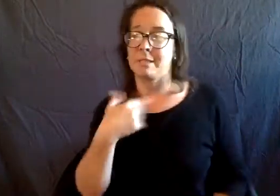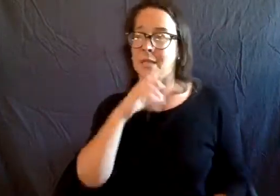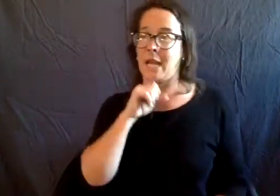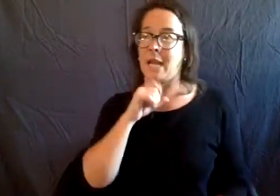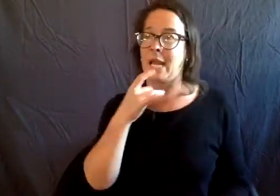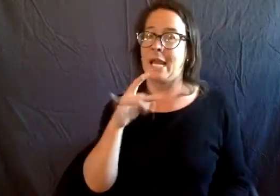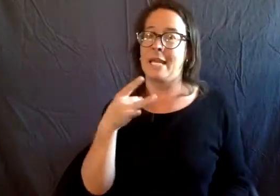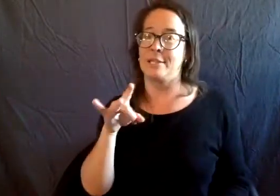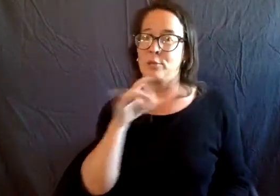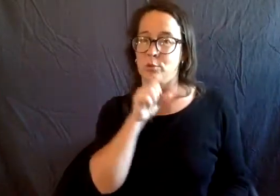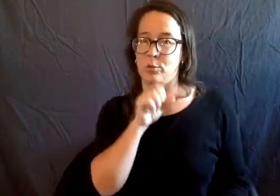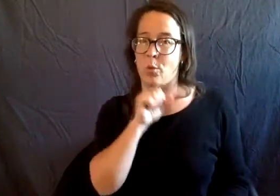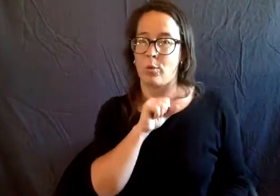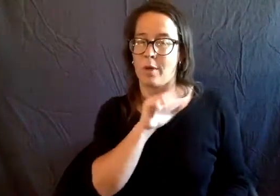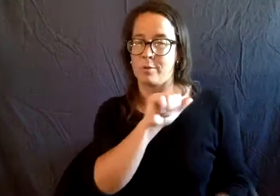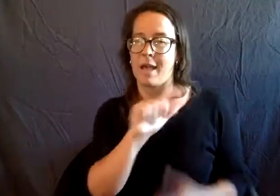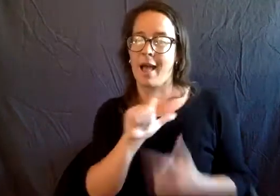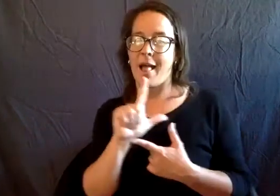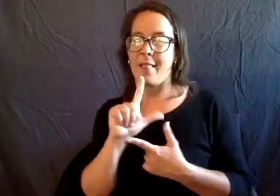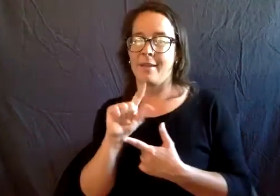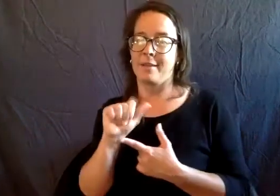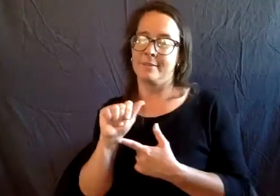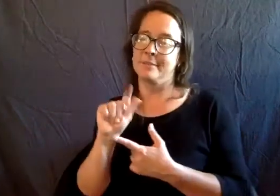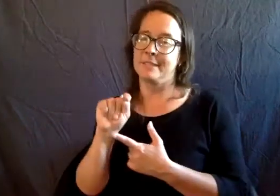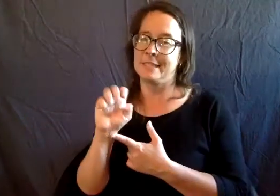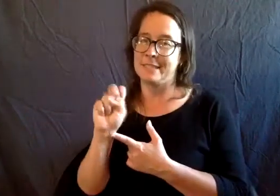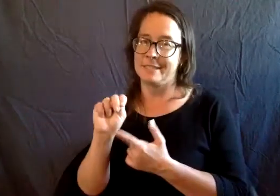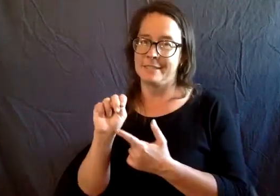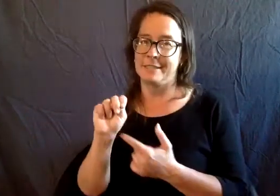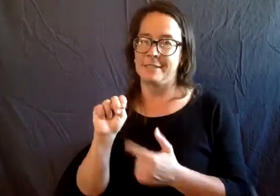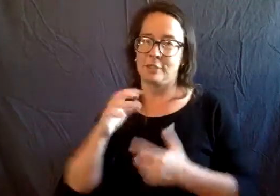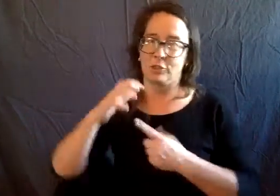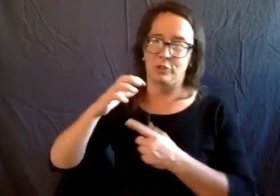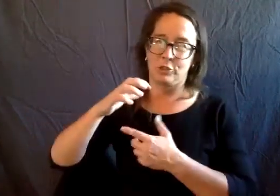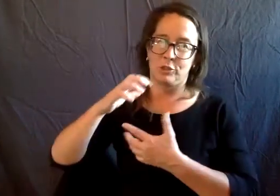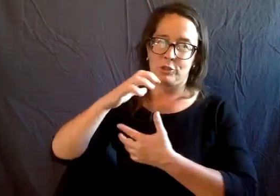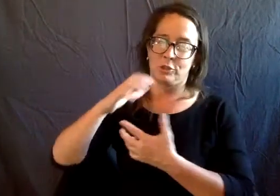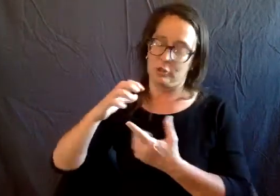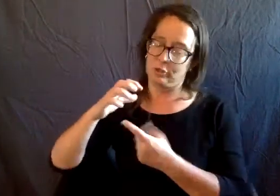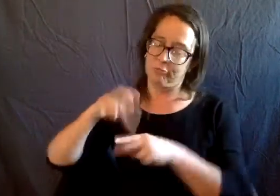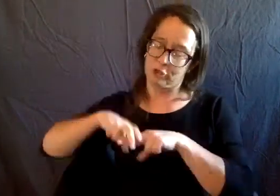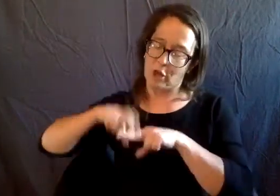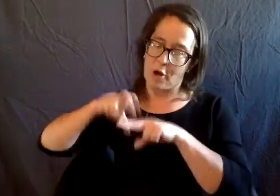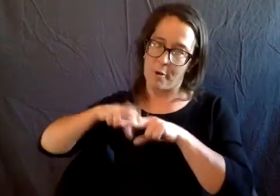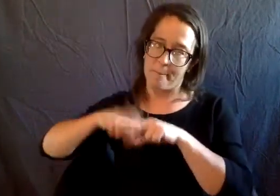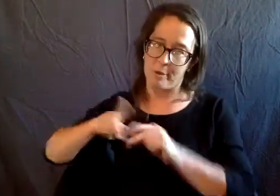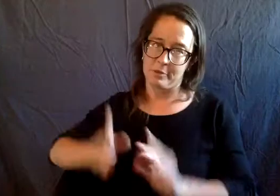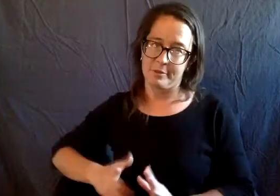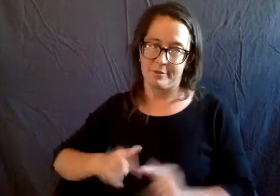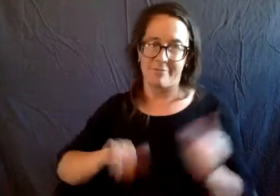was the Alateen chairperson for the San Fernando Valley AA convention that they have every year. And I was in